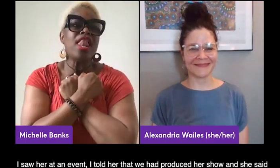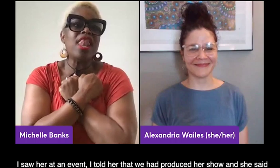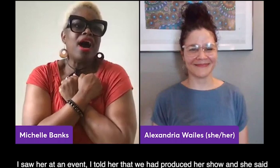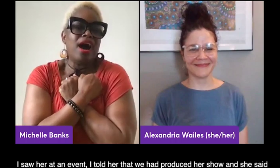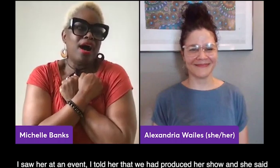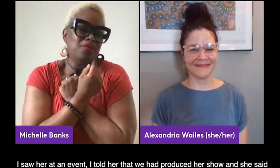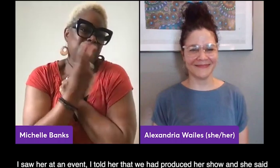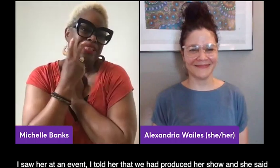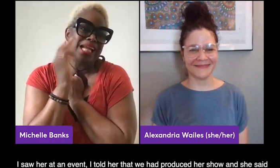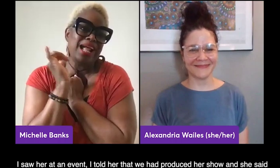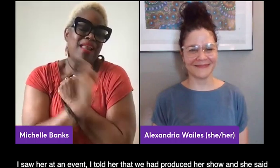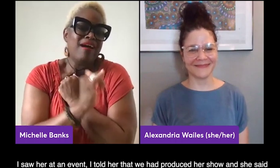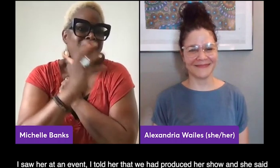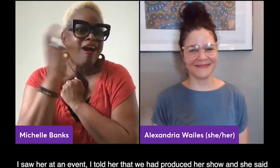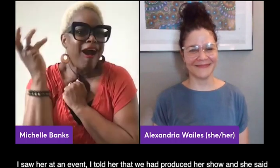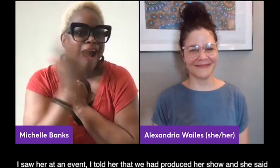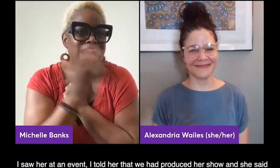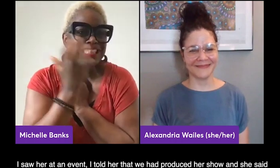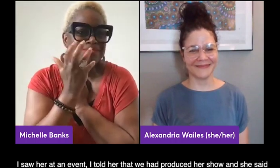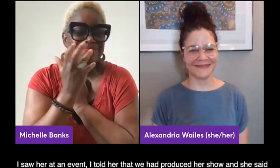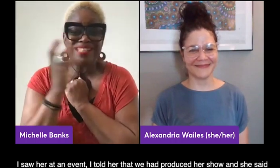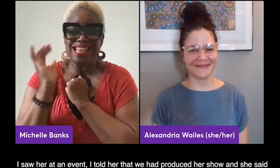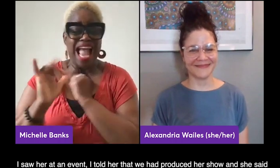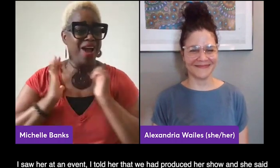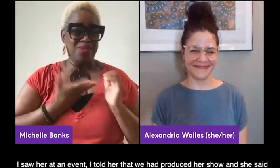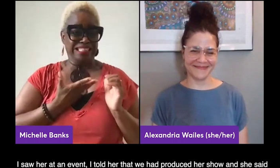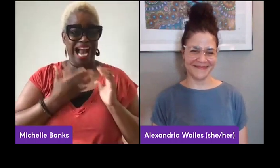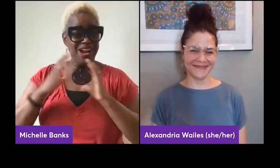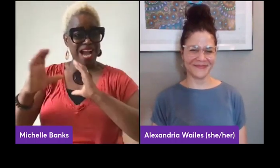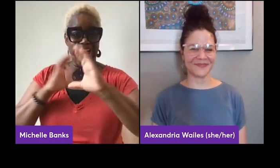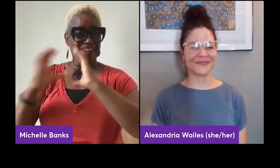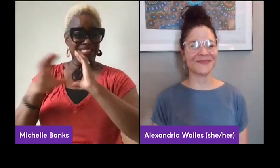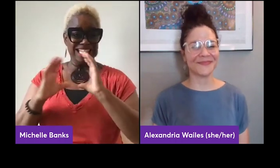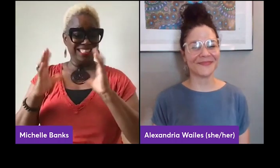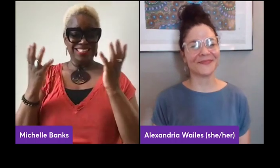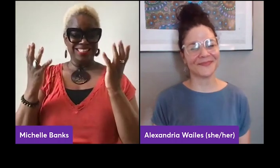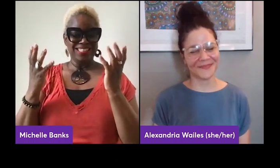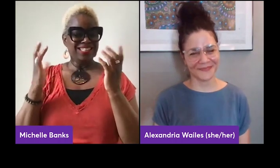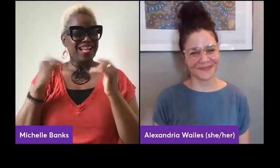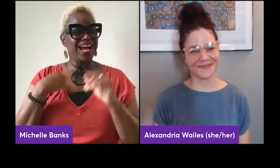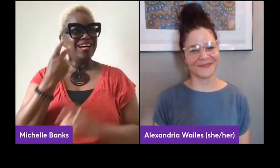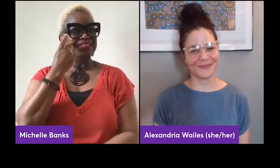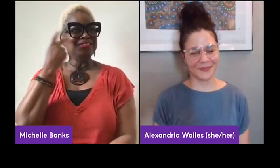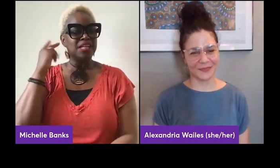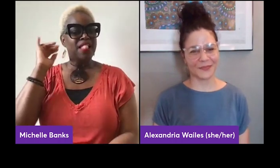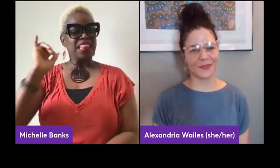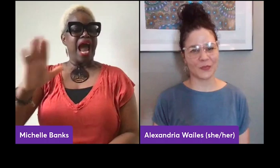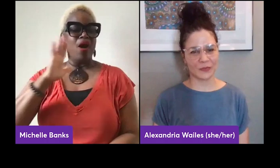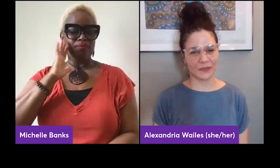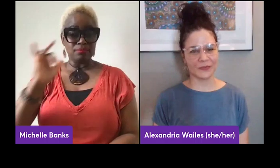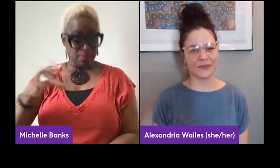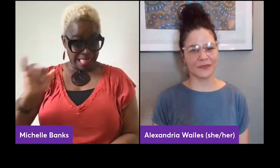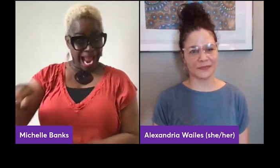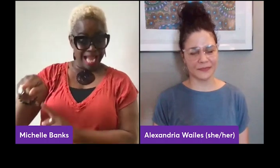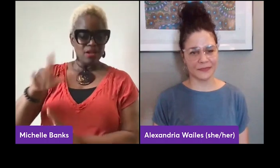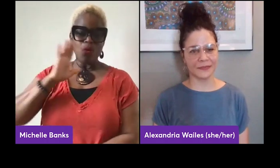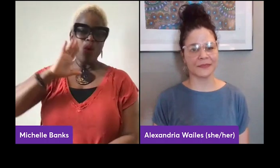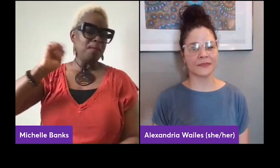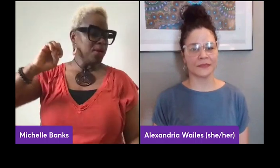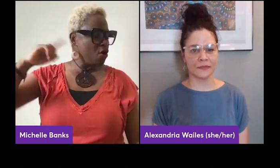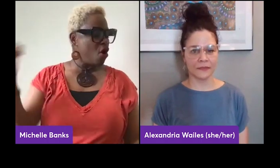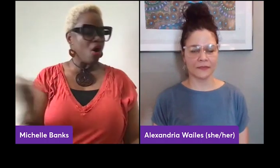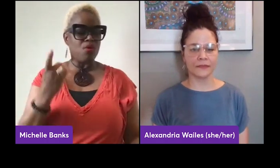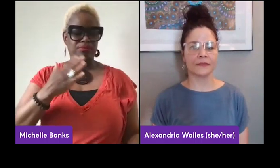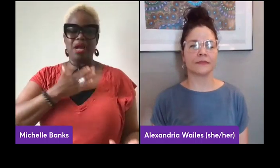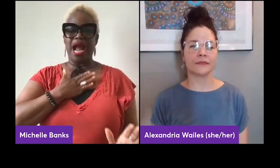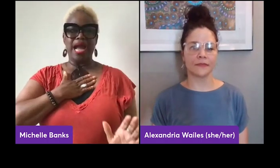wonderful and she would have loved to have seen it, that it was awesome. And this was our conversation. That is one of my fondest memories.